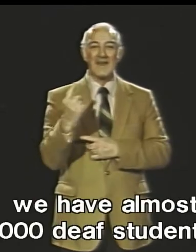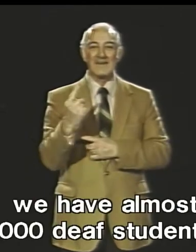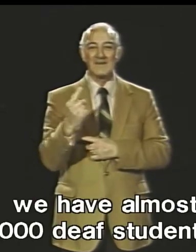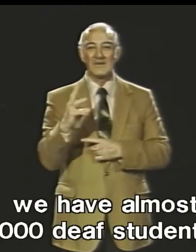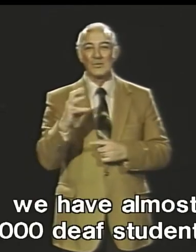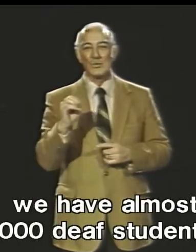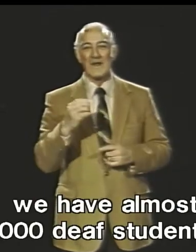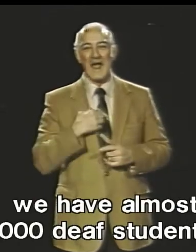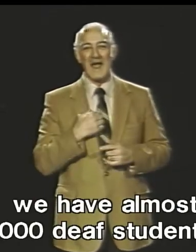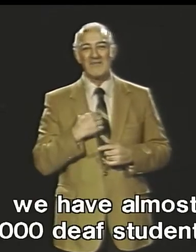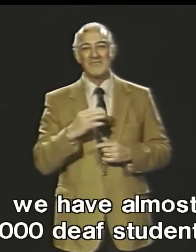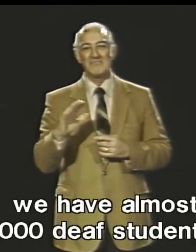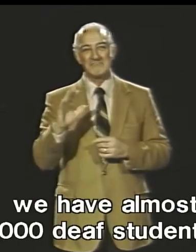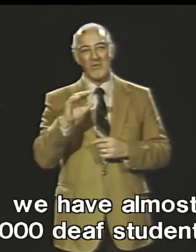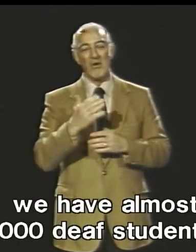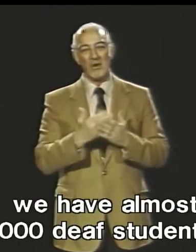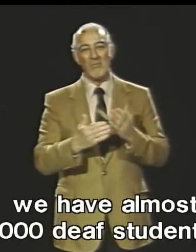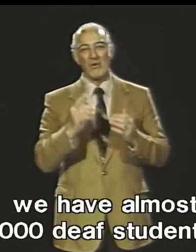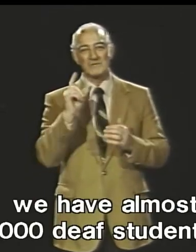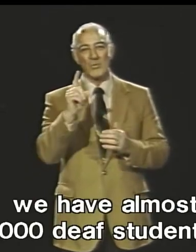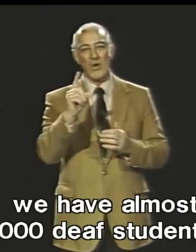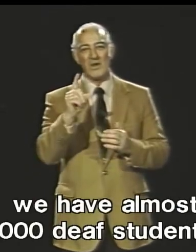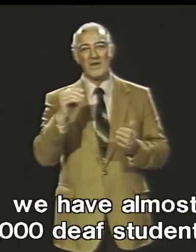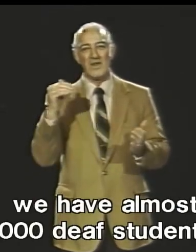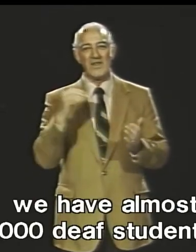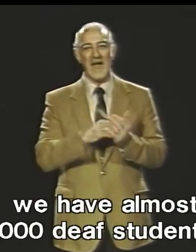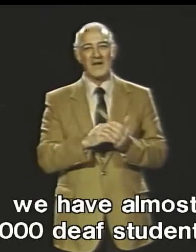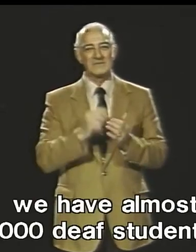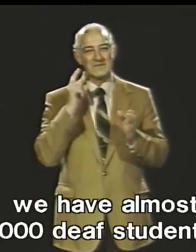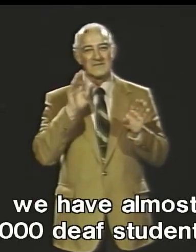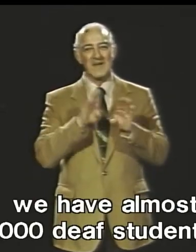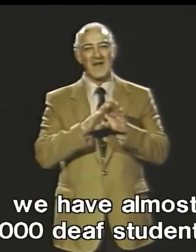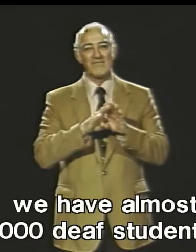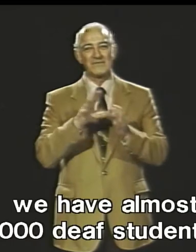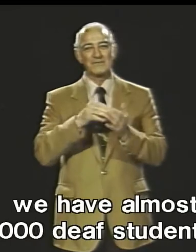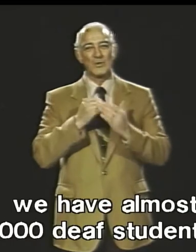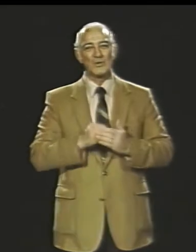so that now we have almost 1,000 deaf students